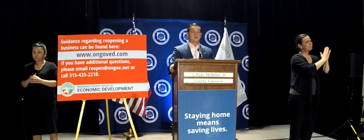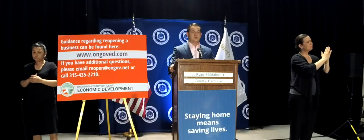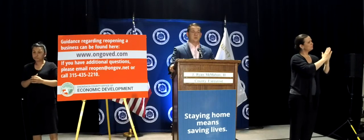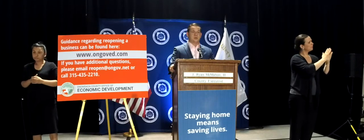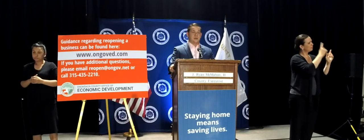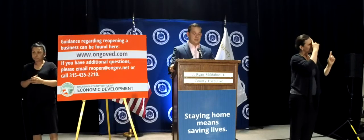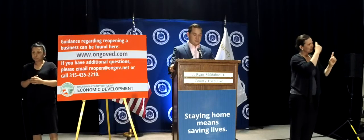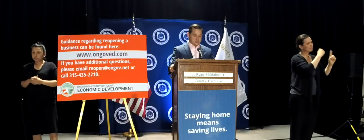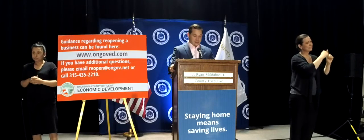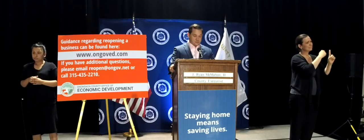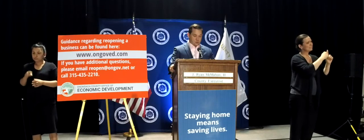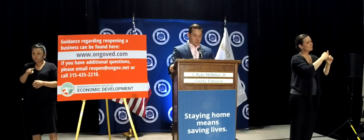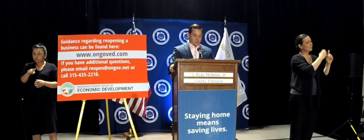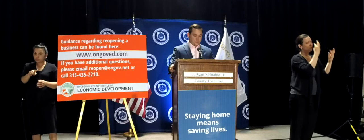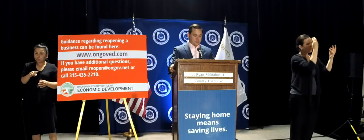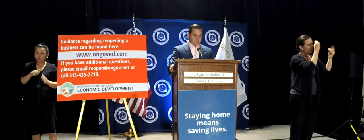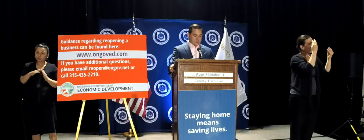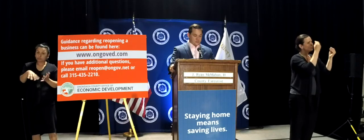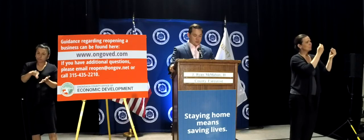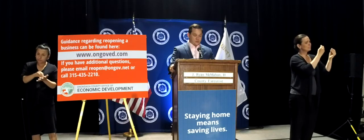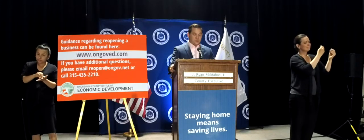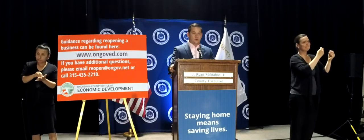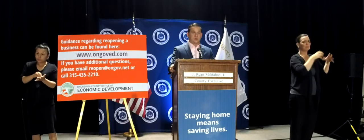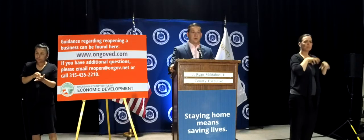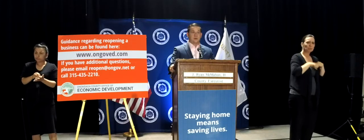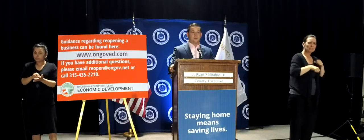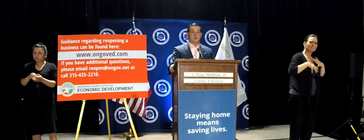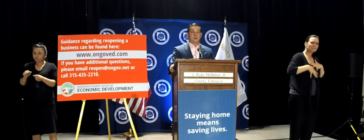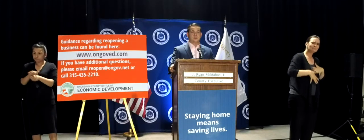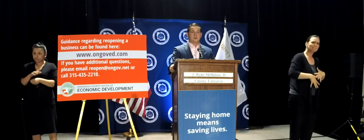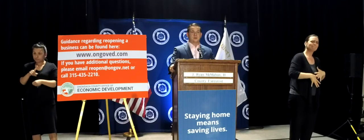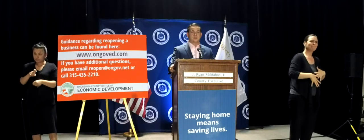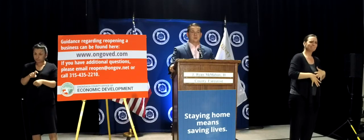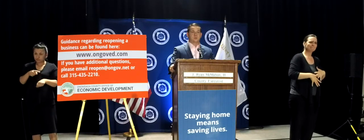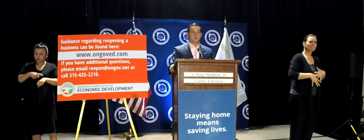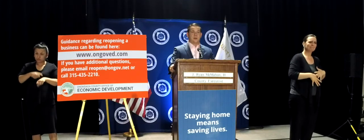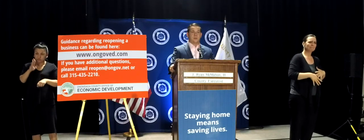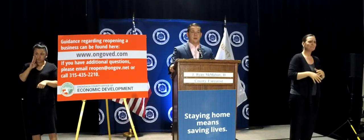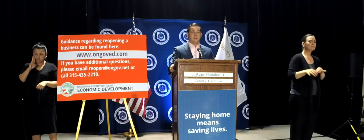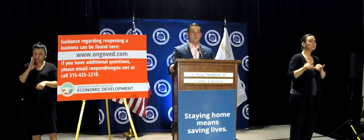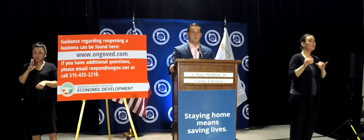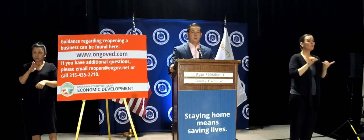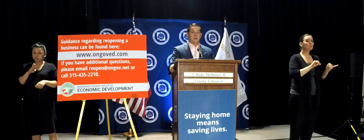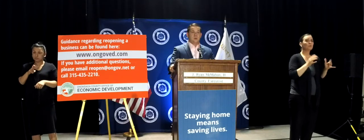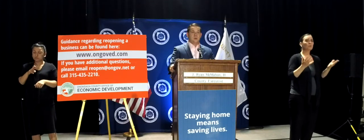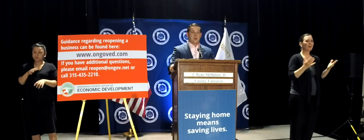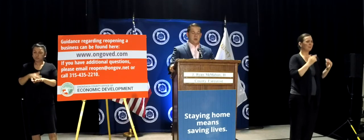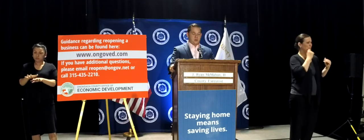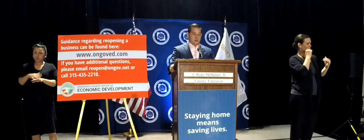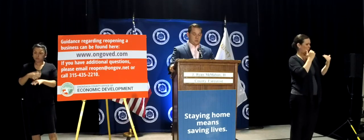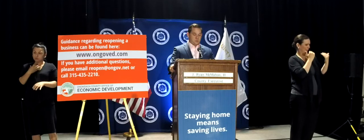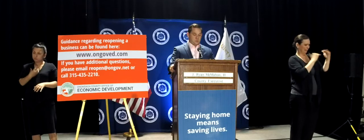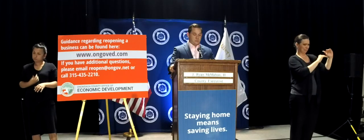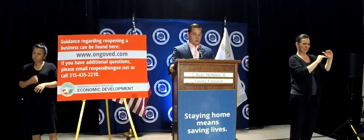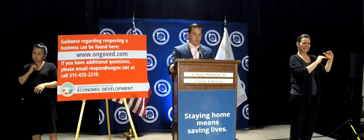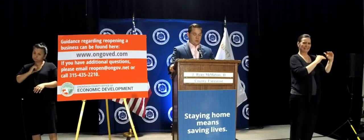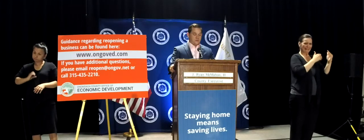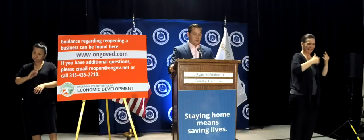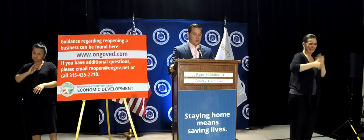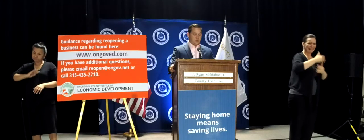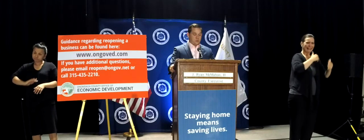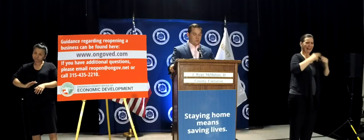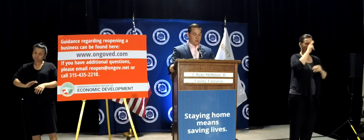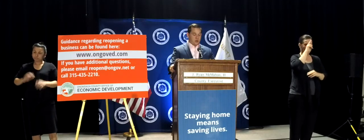It's tough to communicate in these times of COVID, very difficult to grieve, and certainly let's remember them and